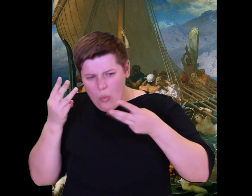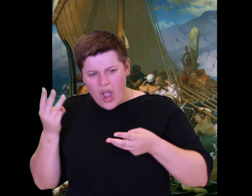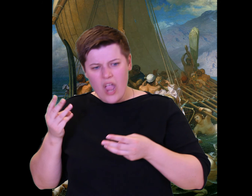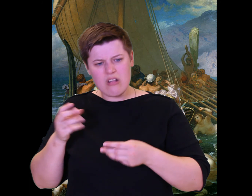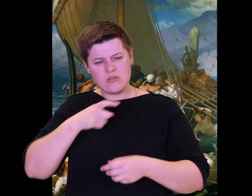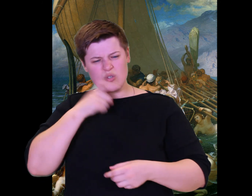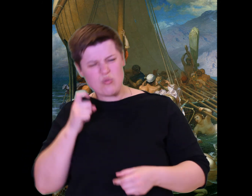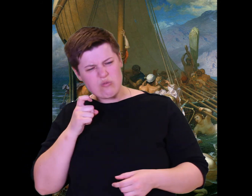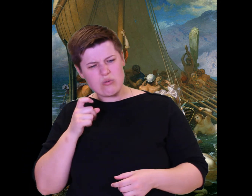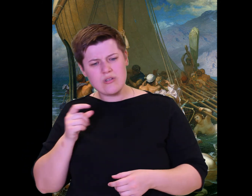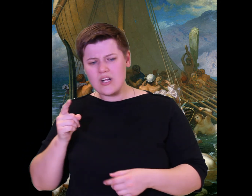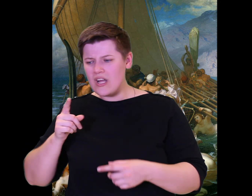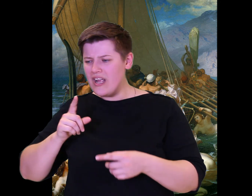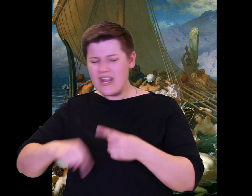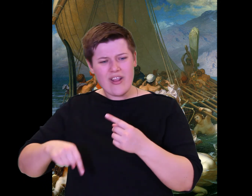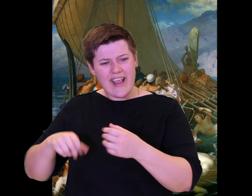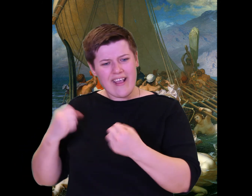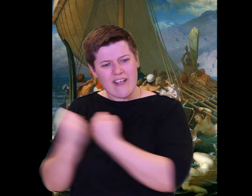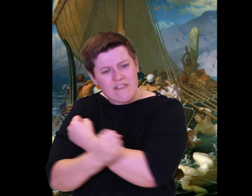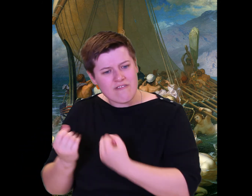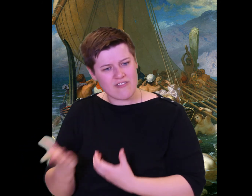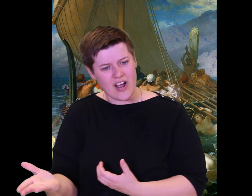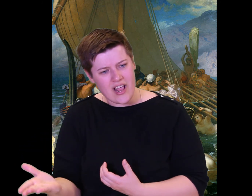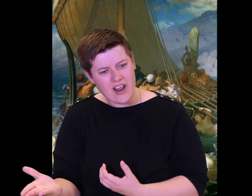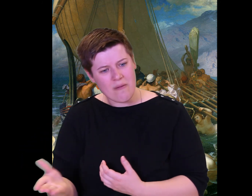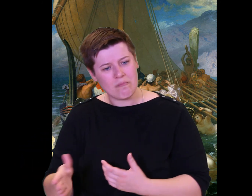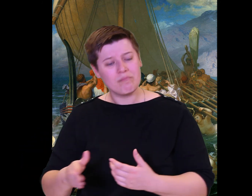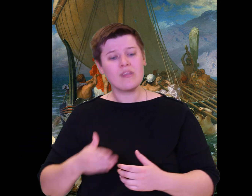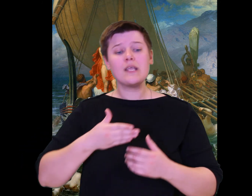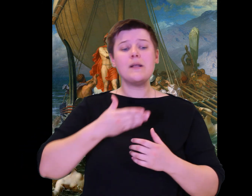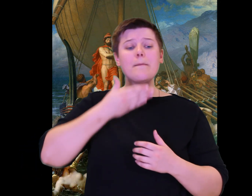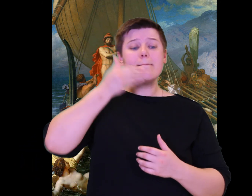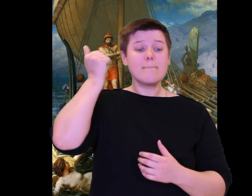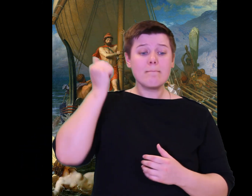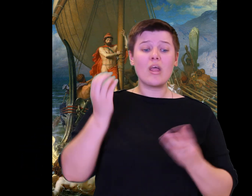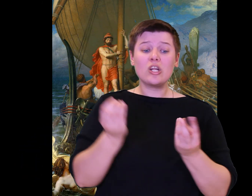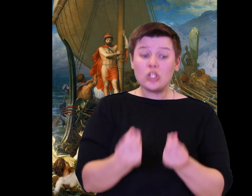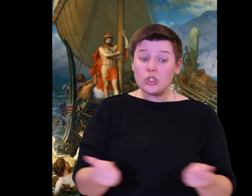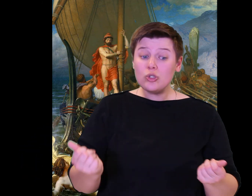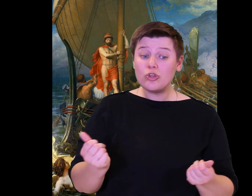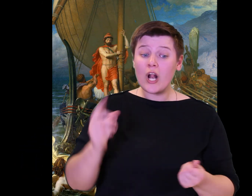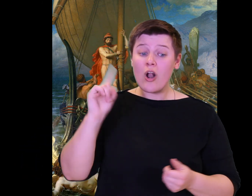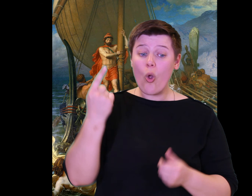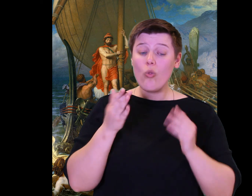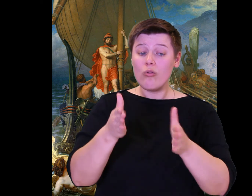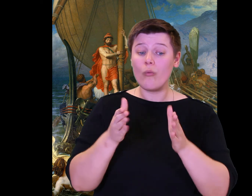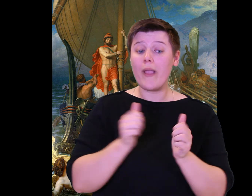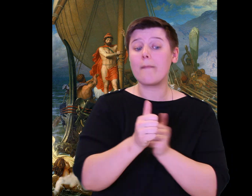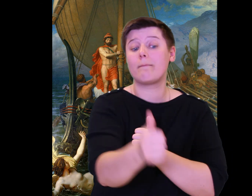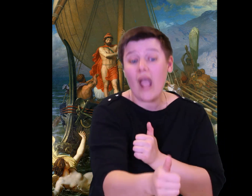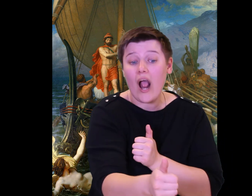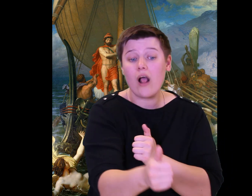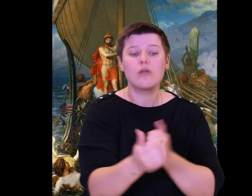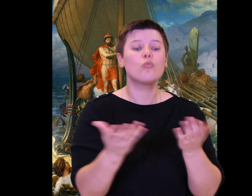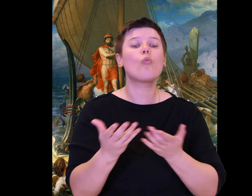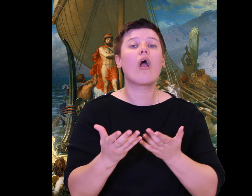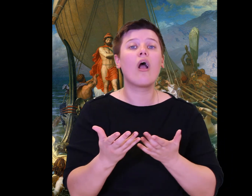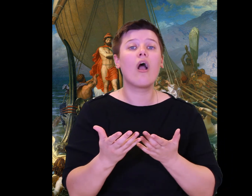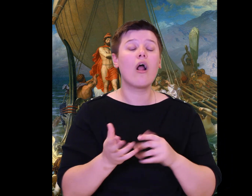somehow circumvent Charybdis and stop that Scylla when she tries to kill my men?" The goddess